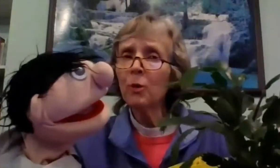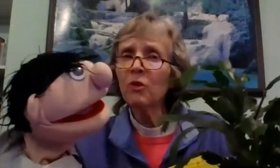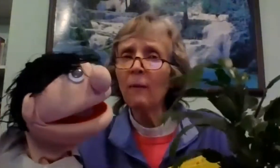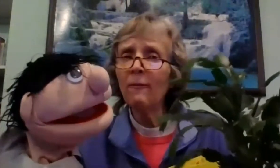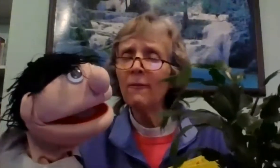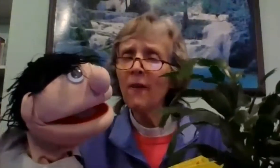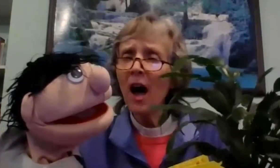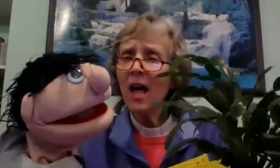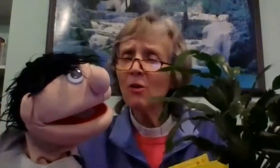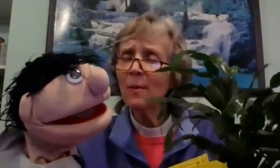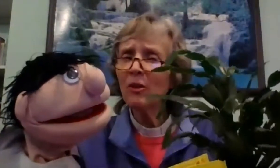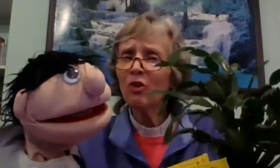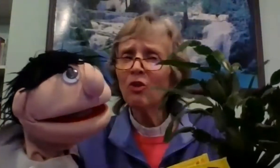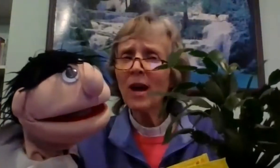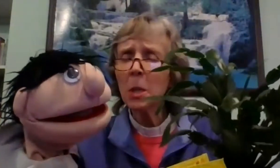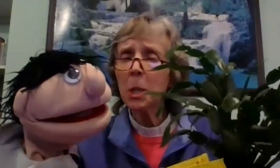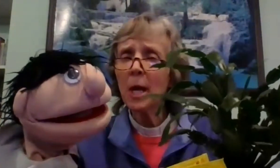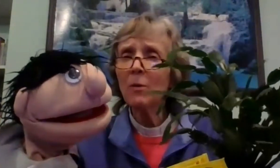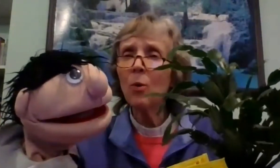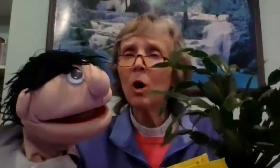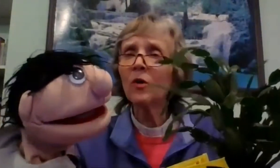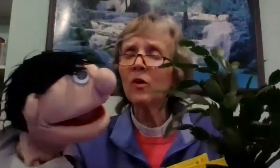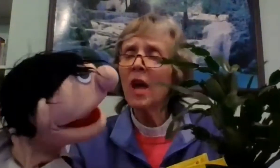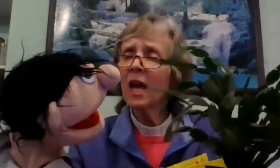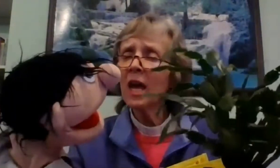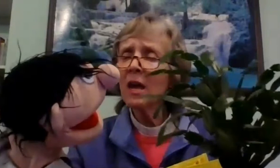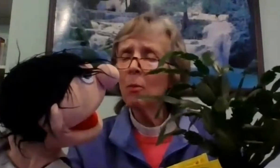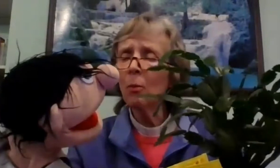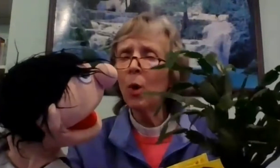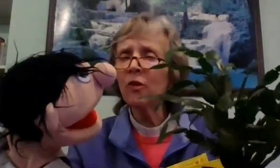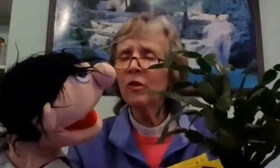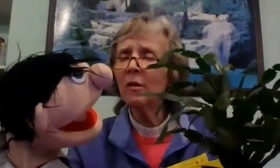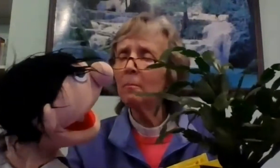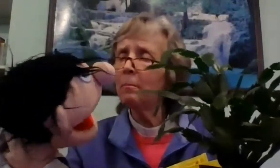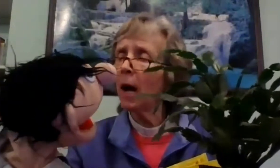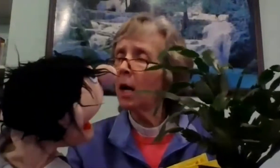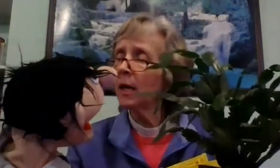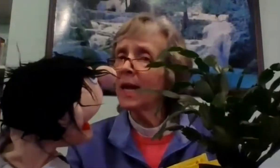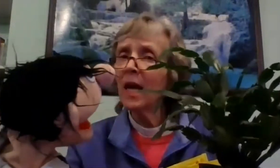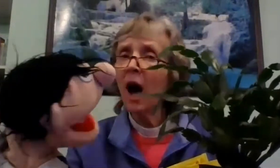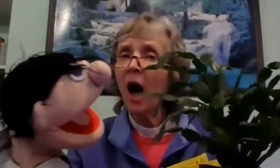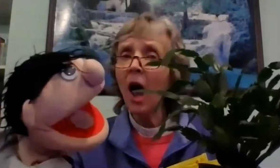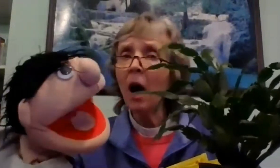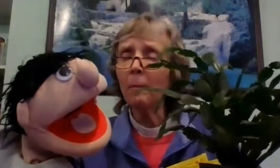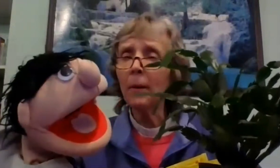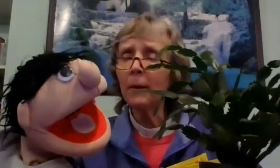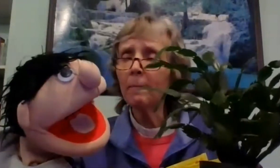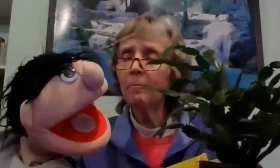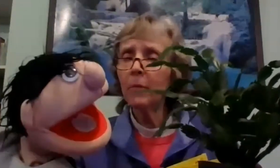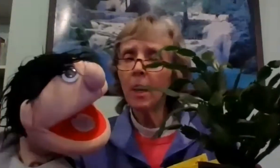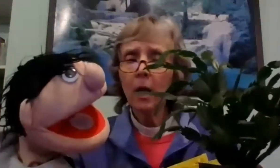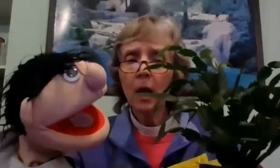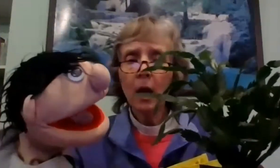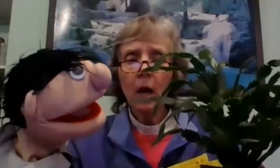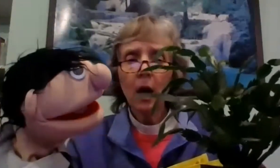on fire, and the strange thing was it wasn't burning up. And